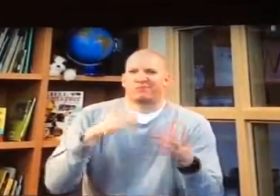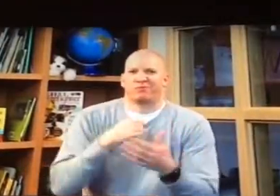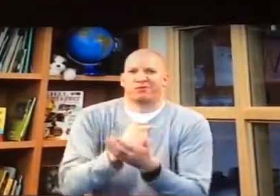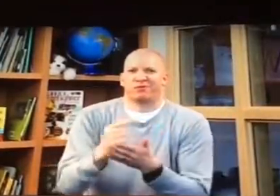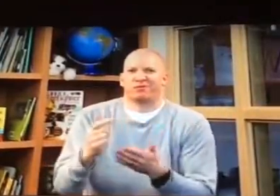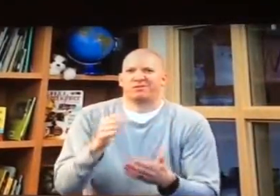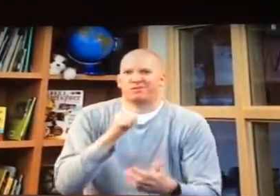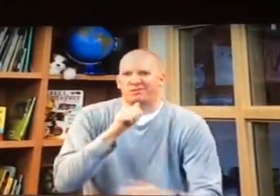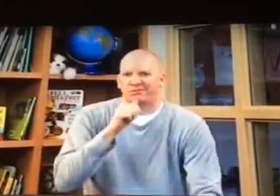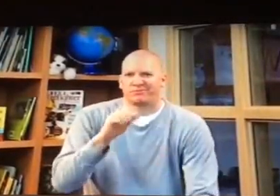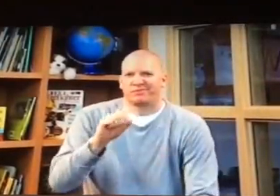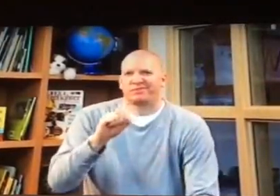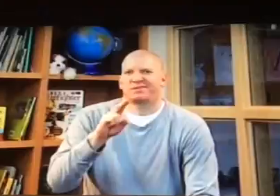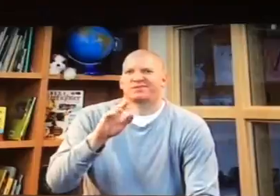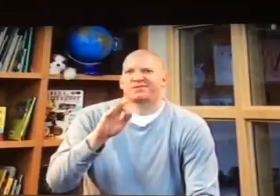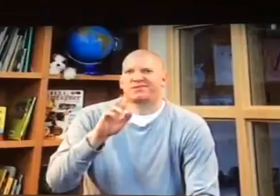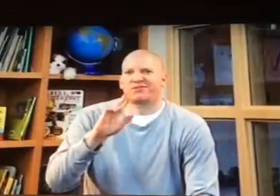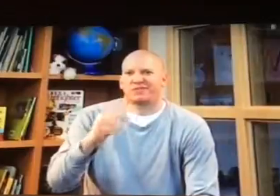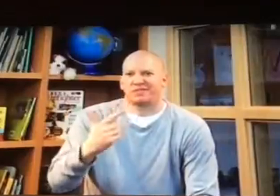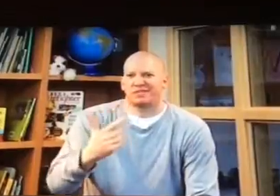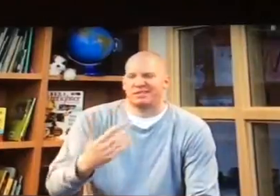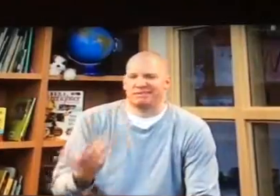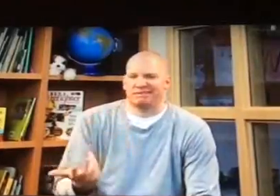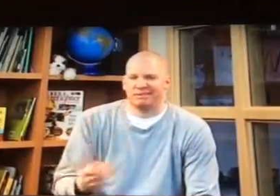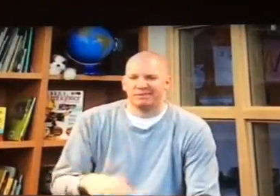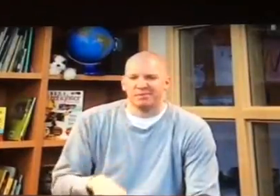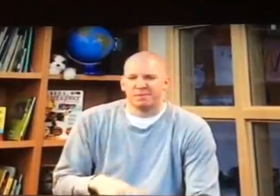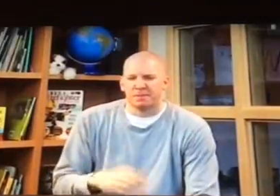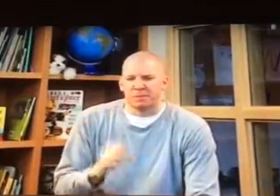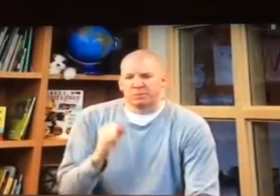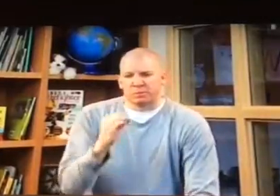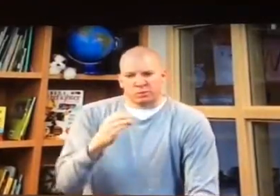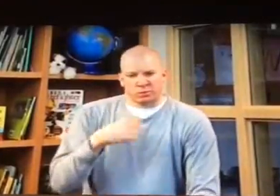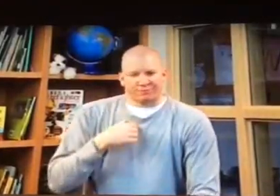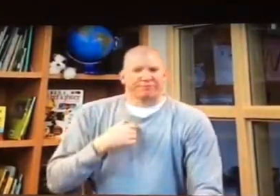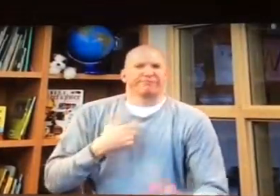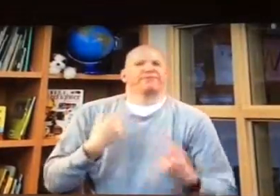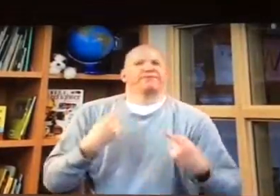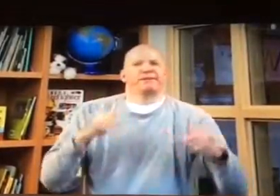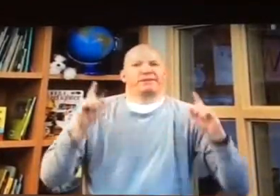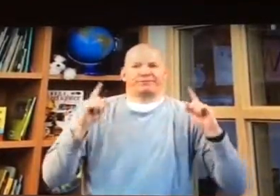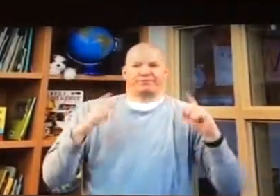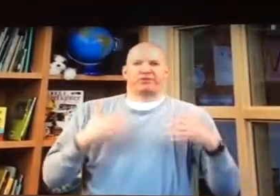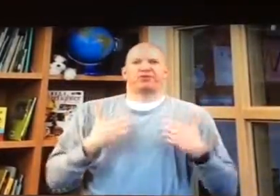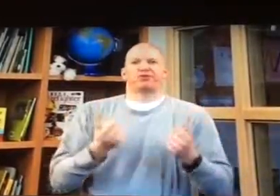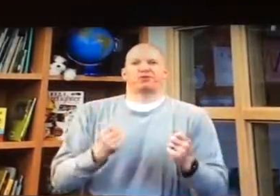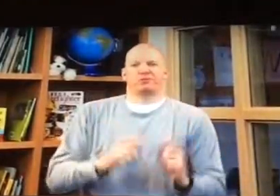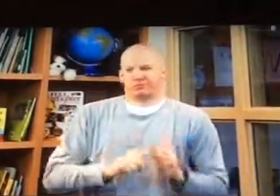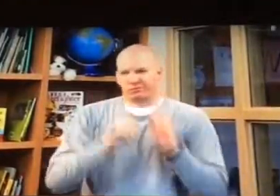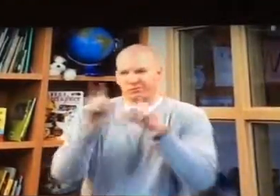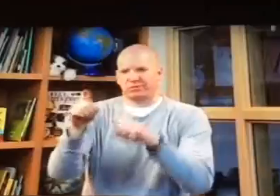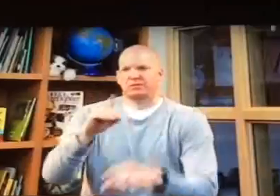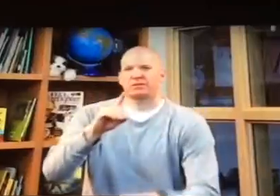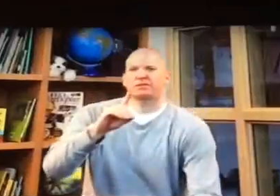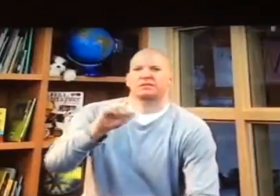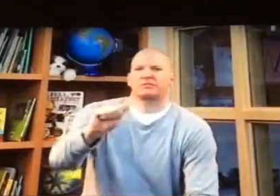It was evident that it wasn't successful, and I saw that my grades were suffering. So finally, I decided to